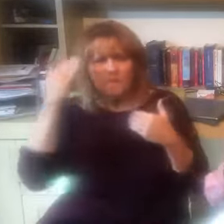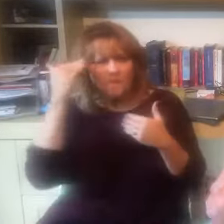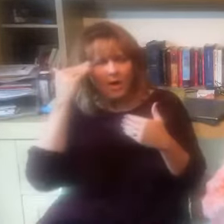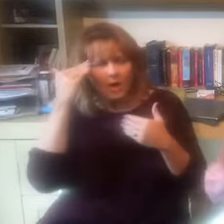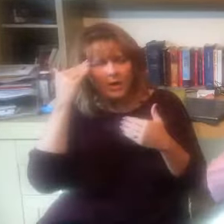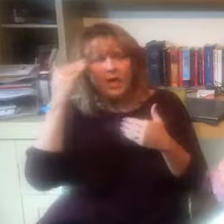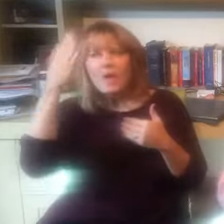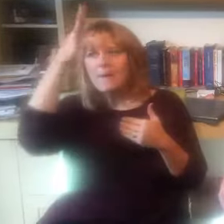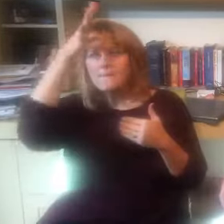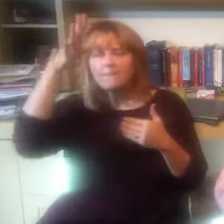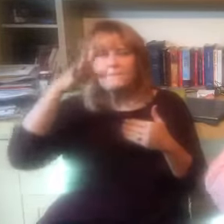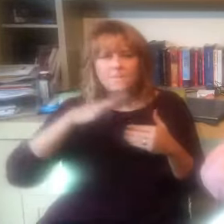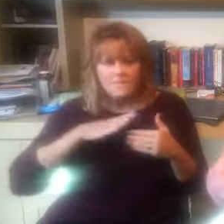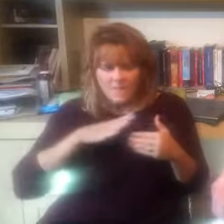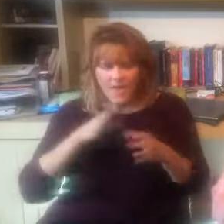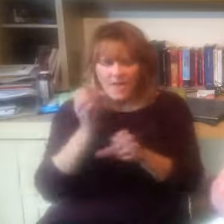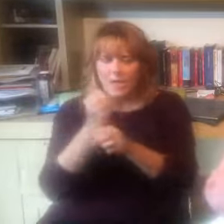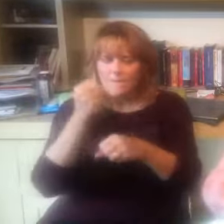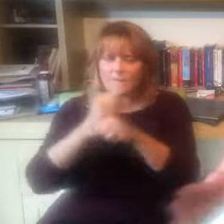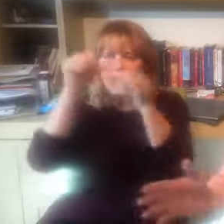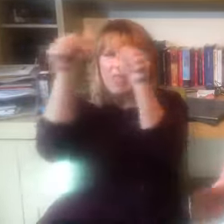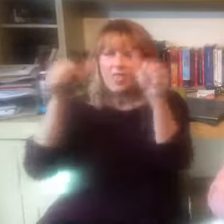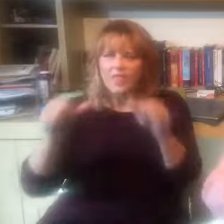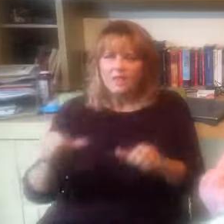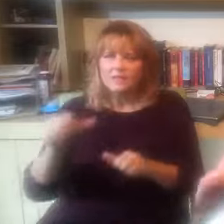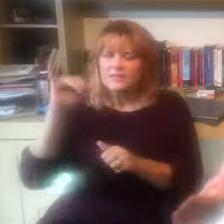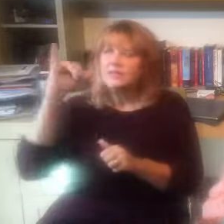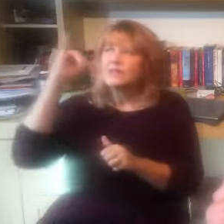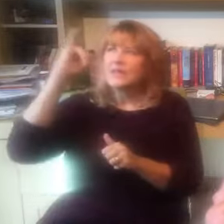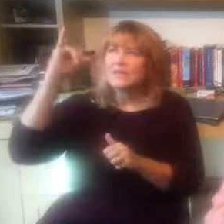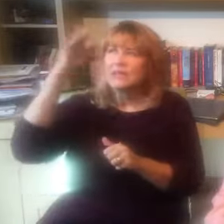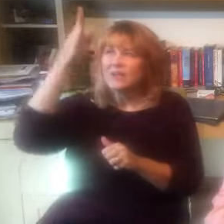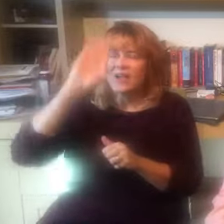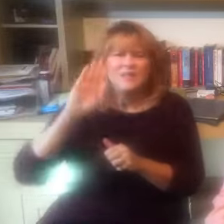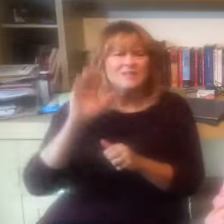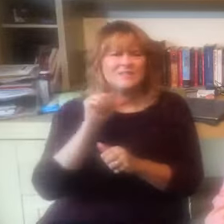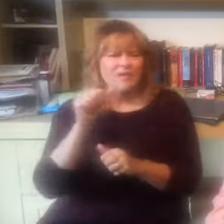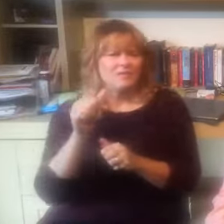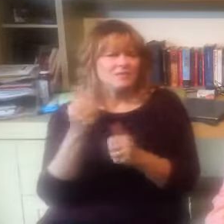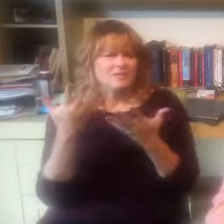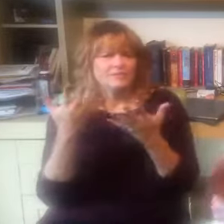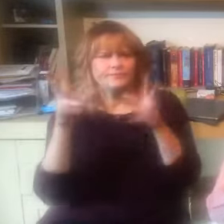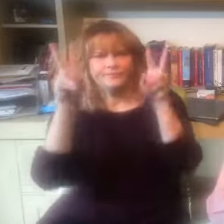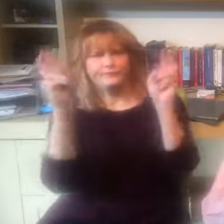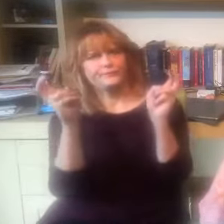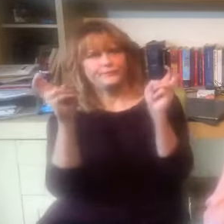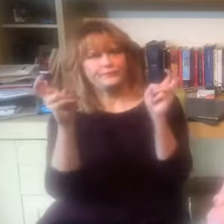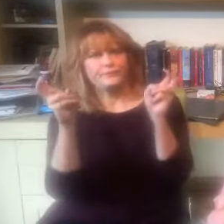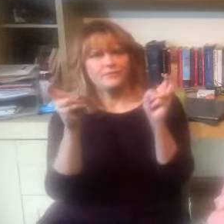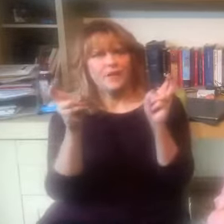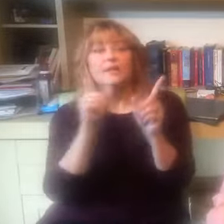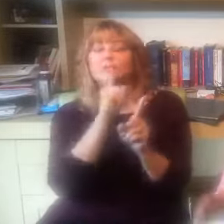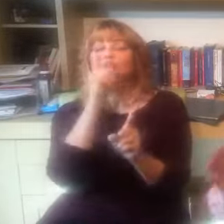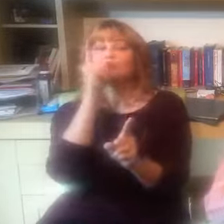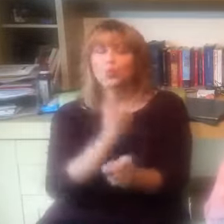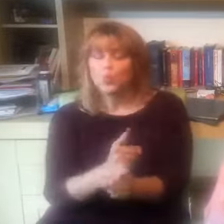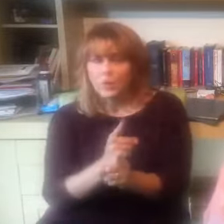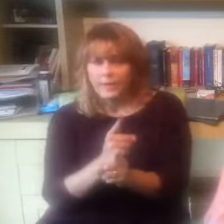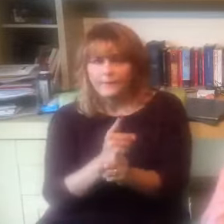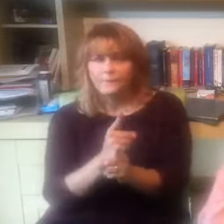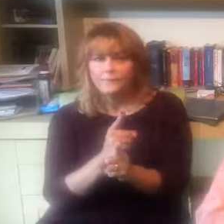in the image of and likeness of God is just not a figure of speech. That is a reality. That